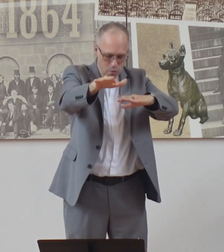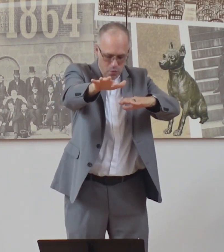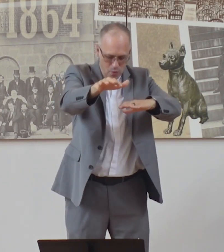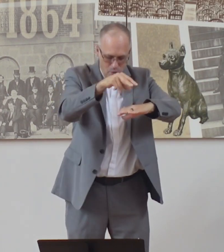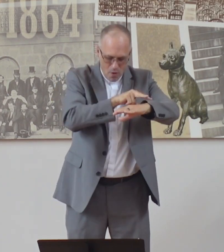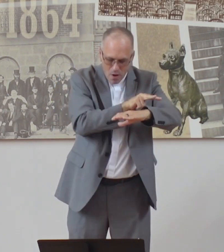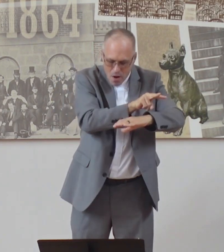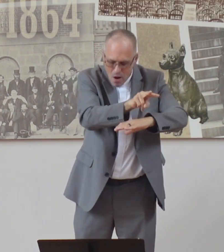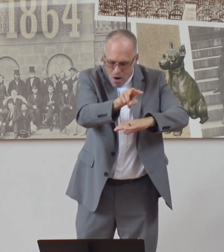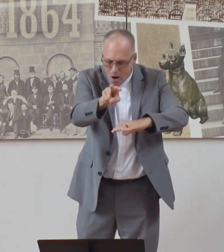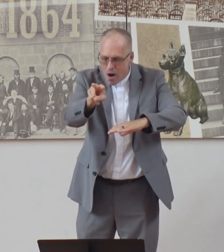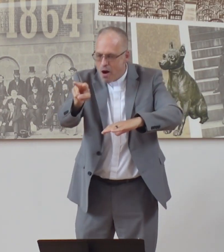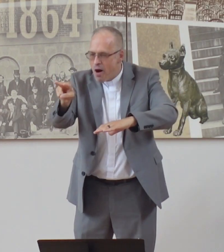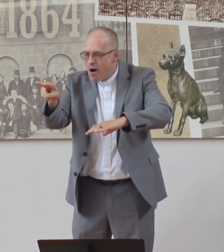gazing at a beautiful sea,